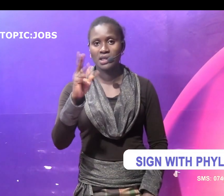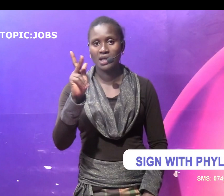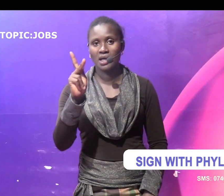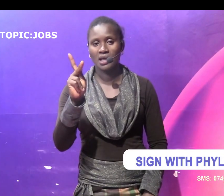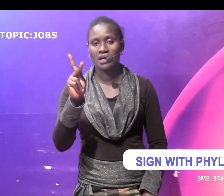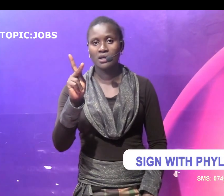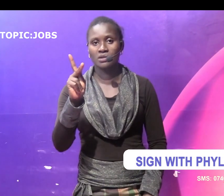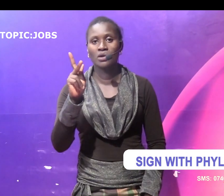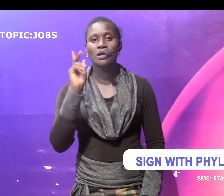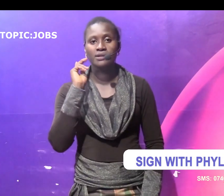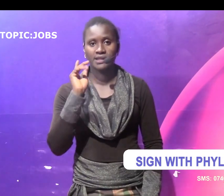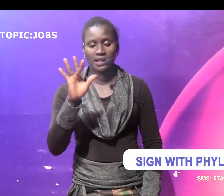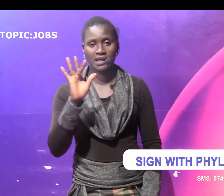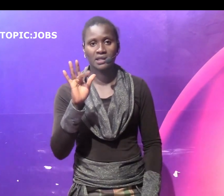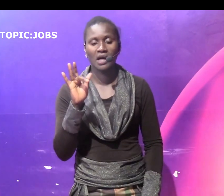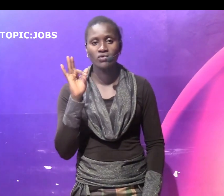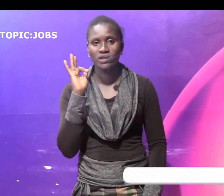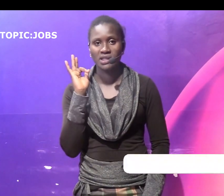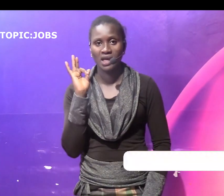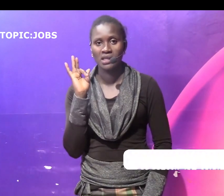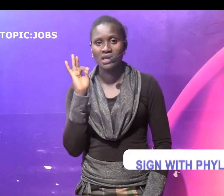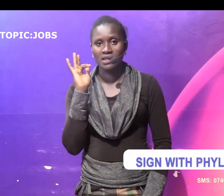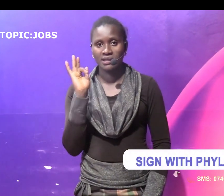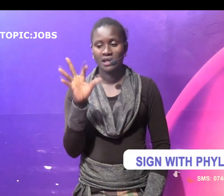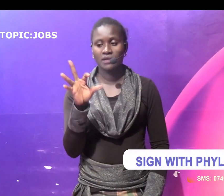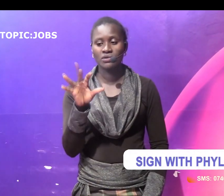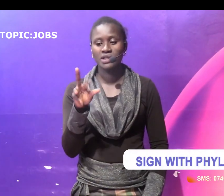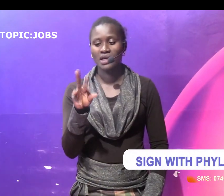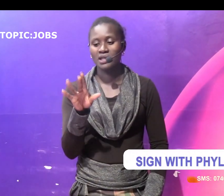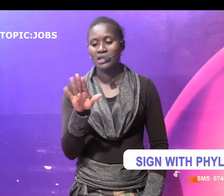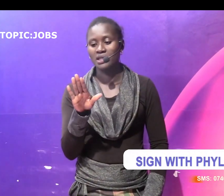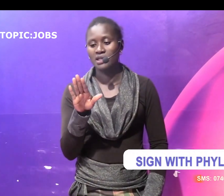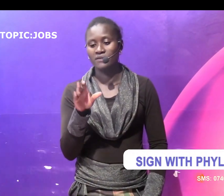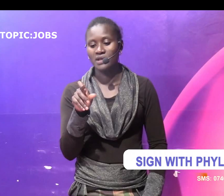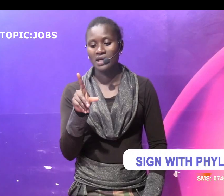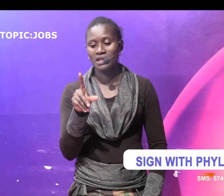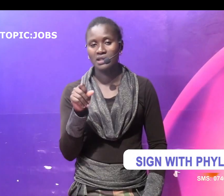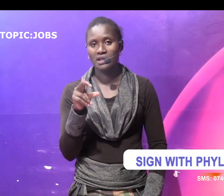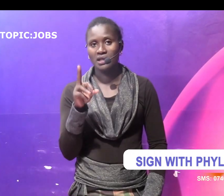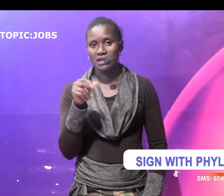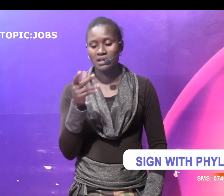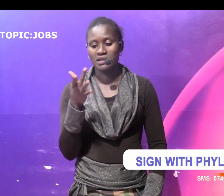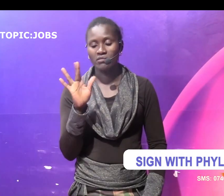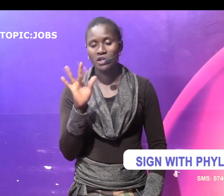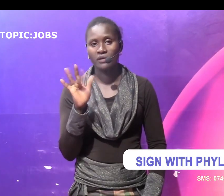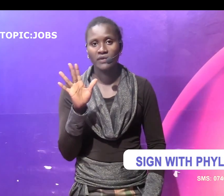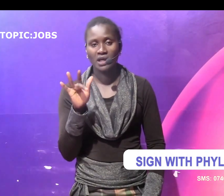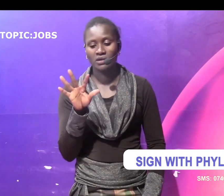S-A-C-K. So sack. And how do we sign sack? Using an index finger. This is the middle finger, not the